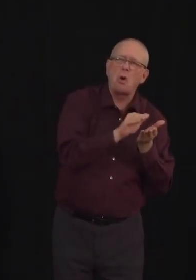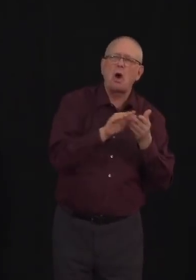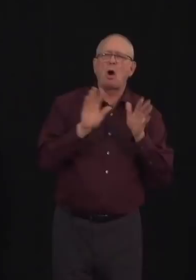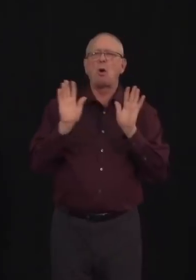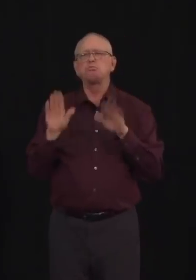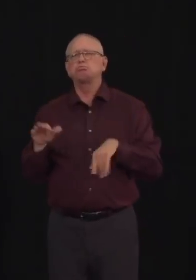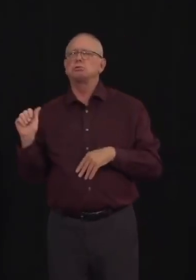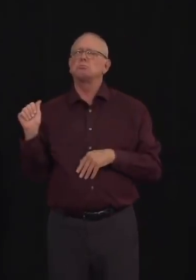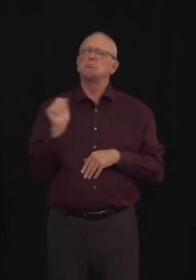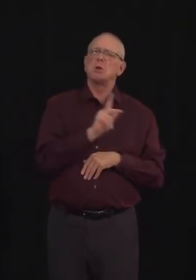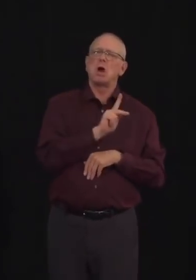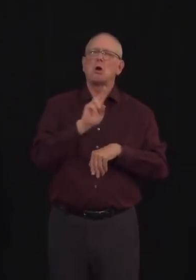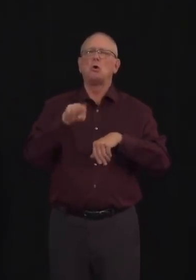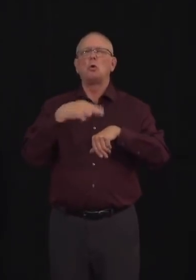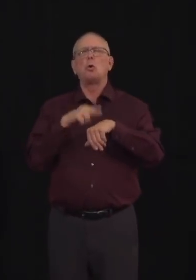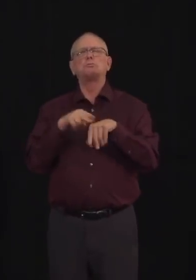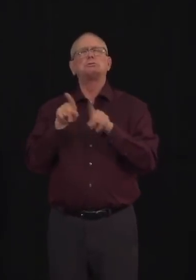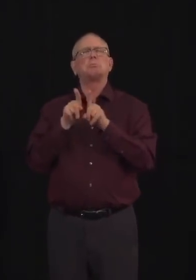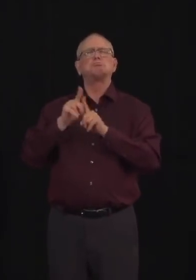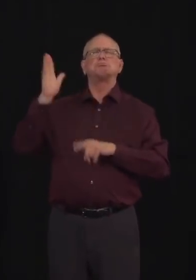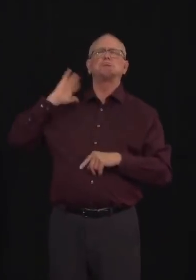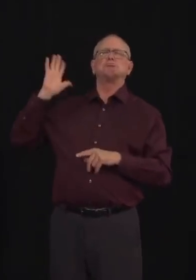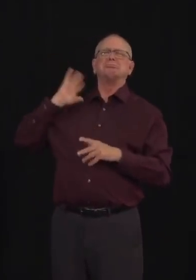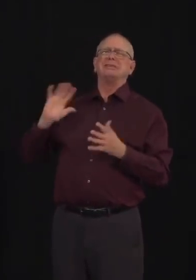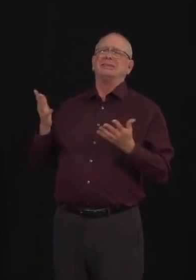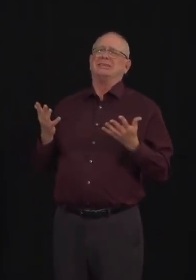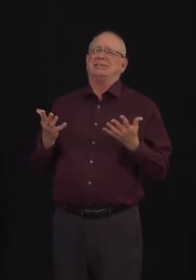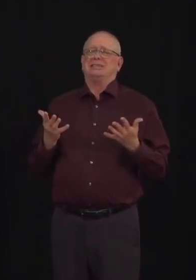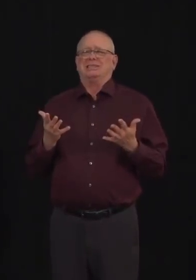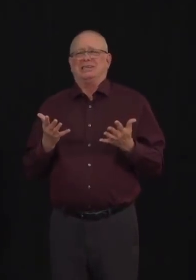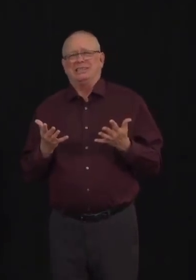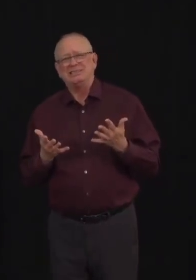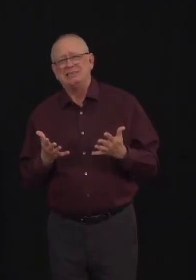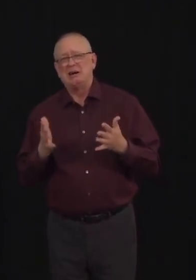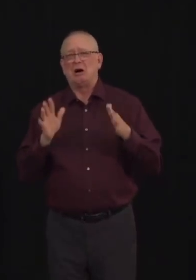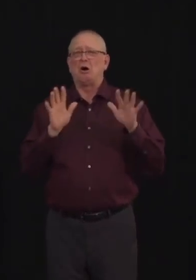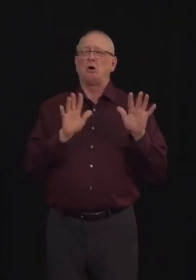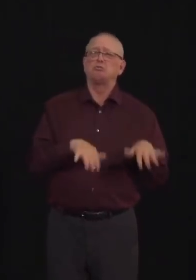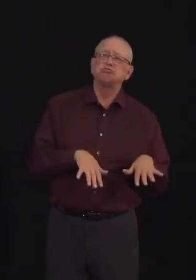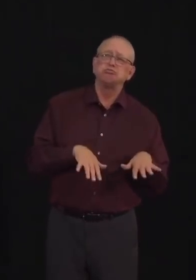it's complacency or whether it's the natural human tendency to